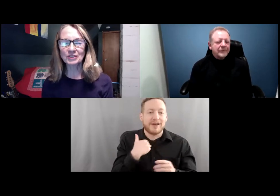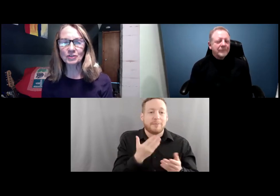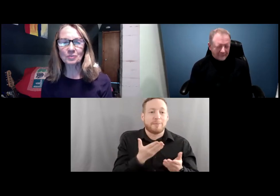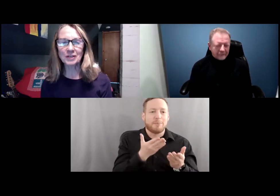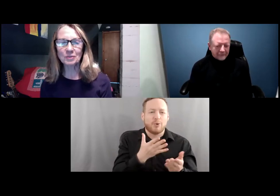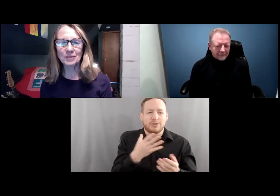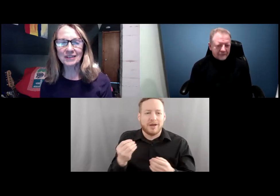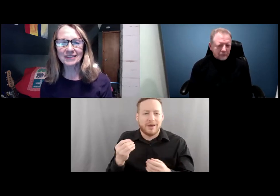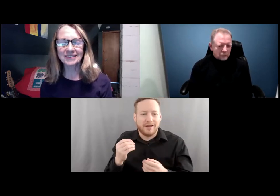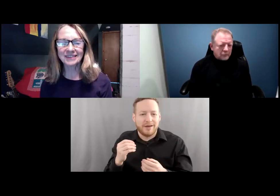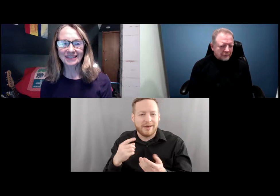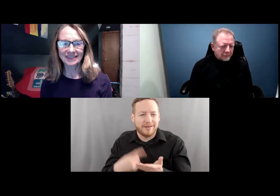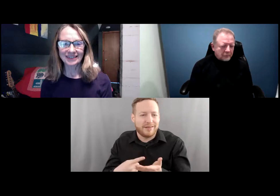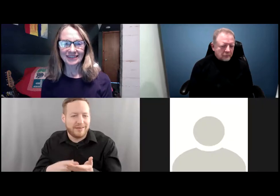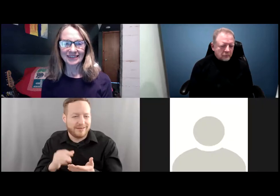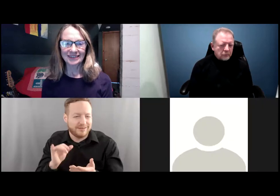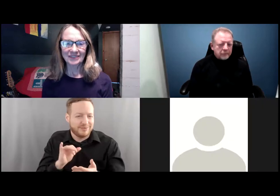motion. If you don't mind repeating it.